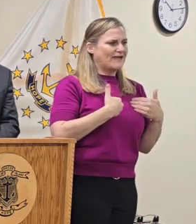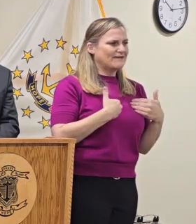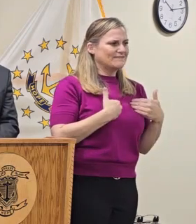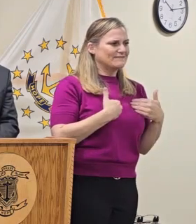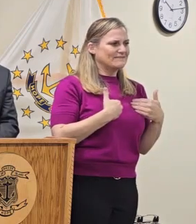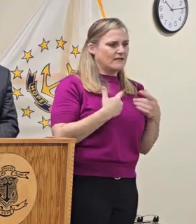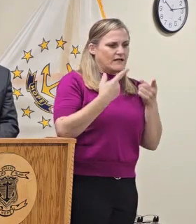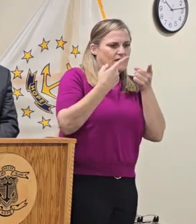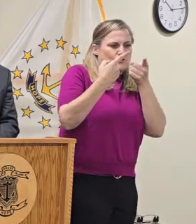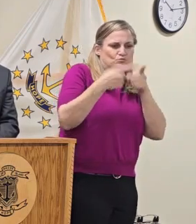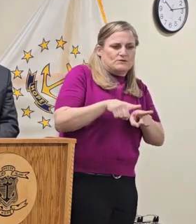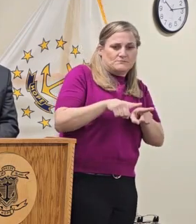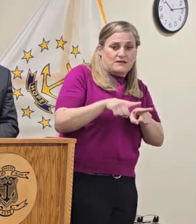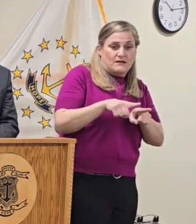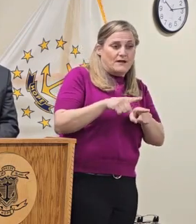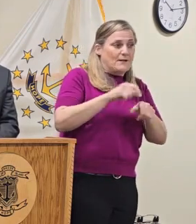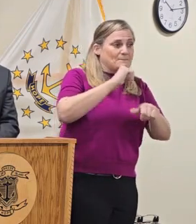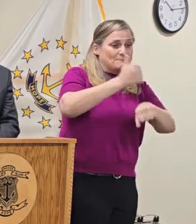16%,